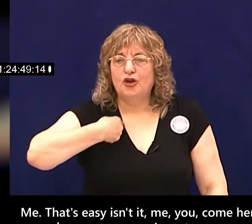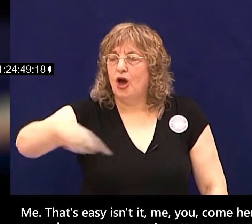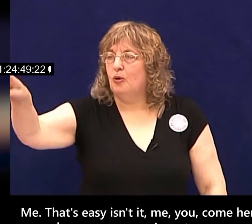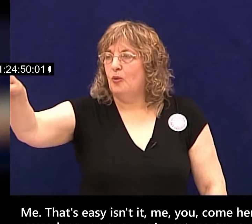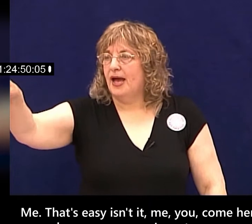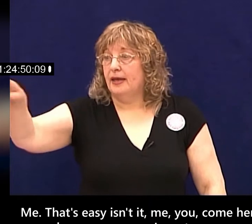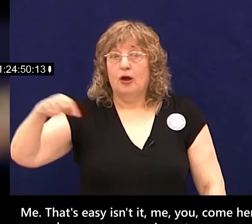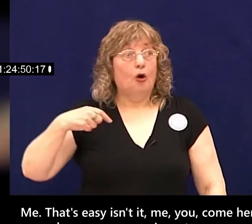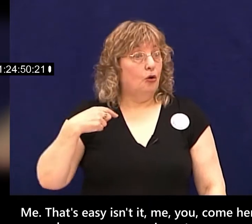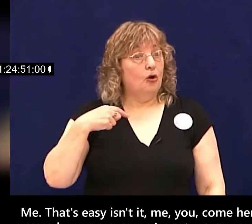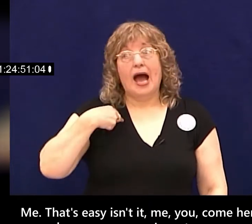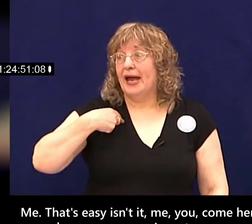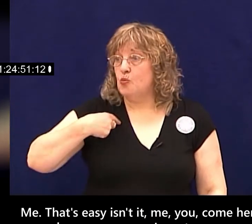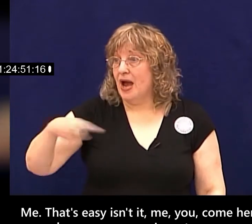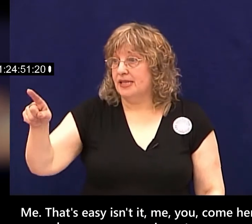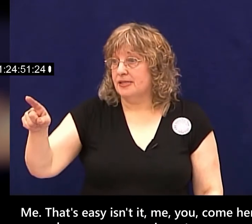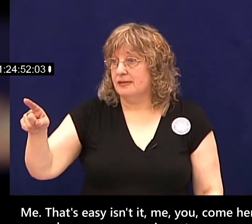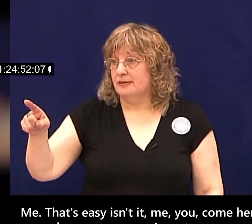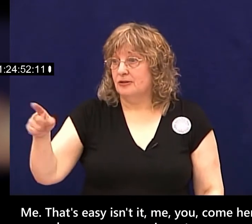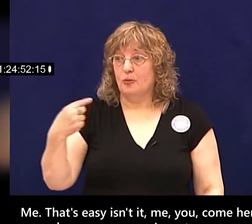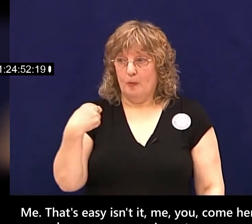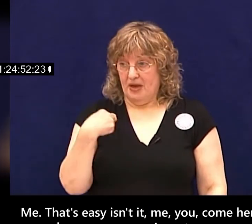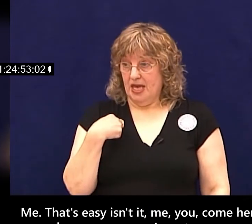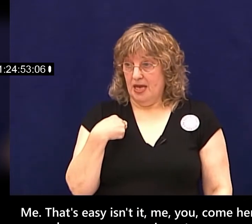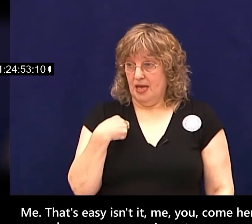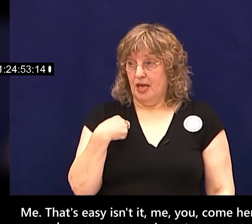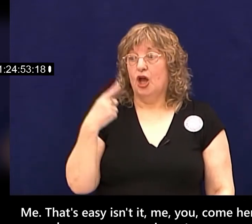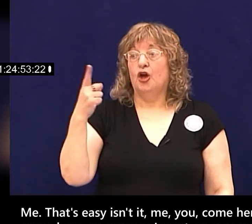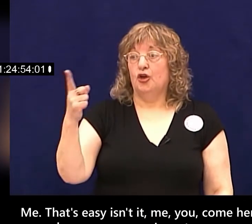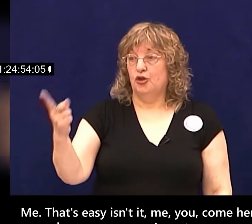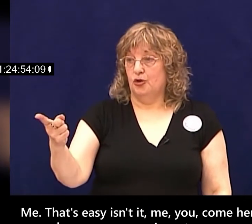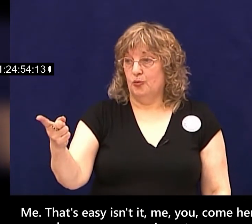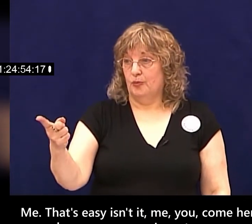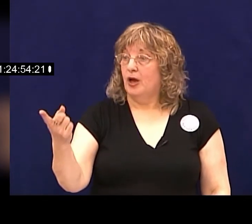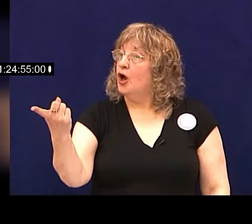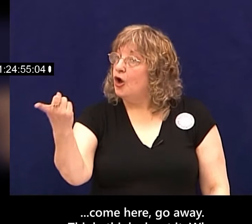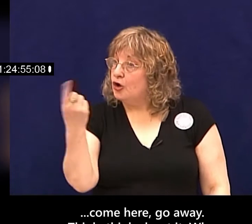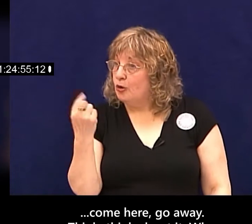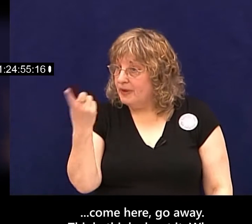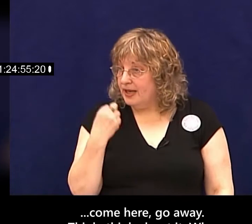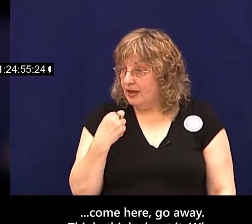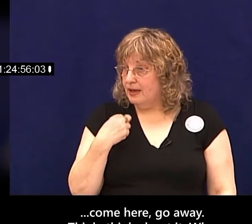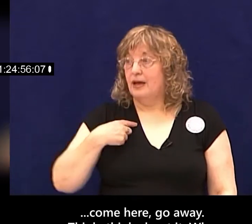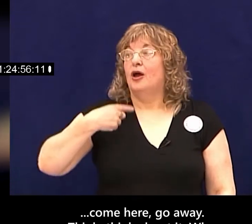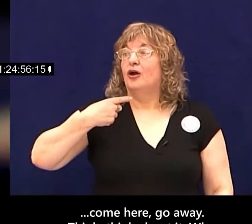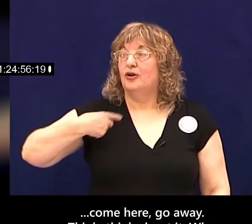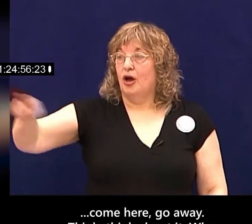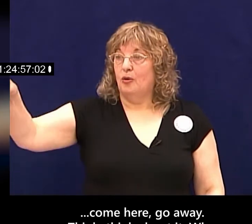go away, or I went. So me, you, come here, go